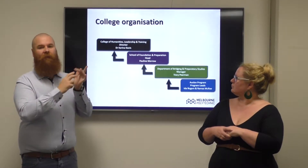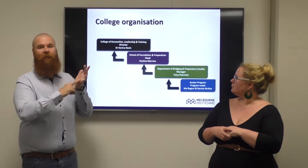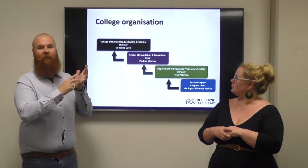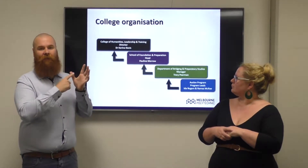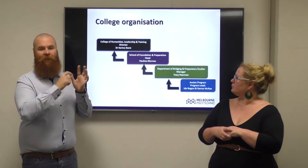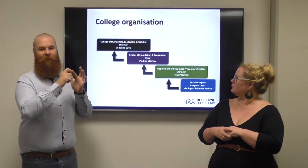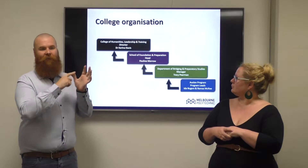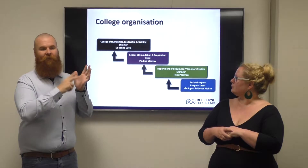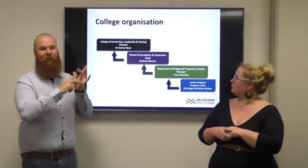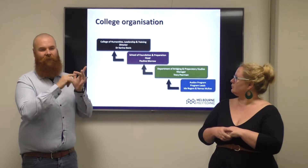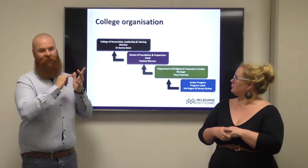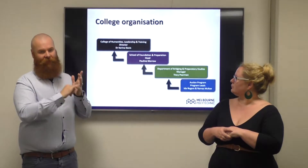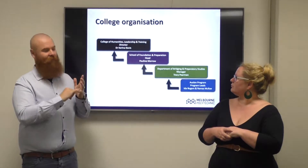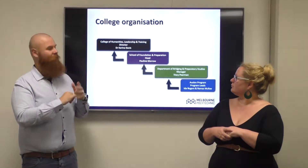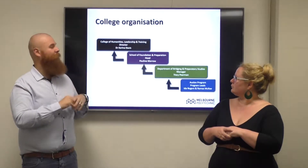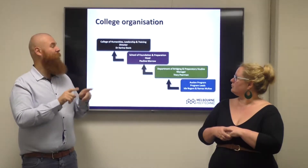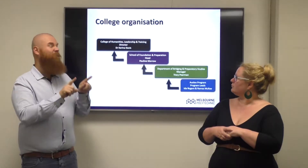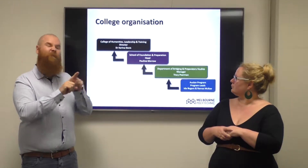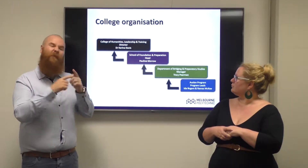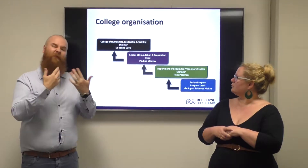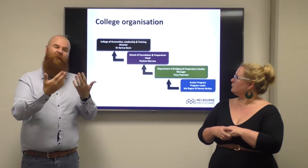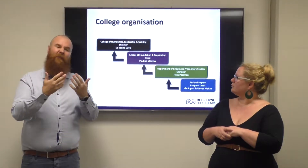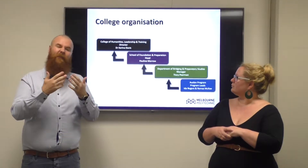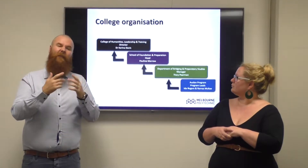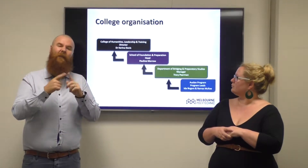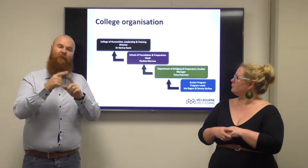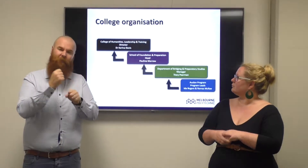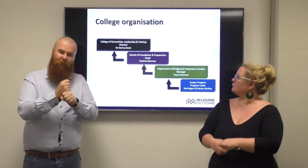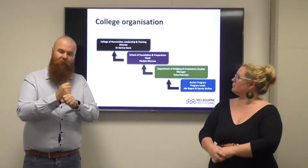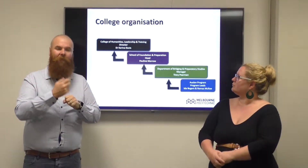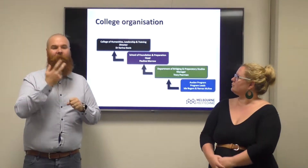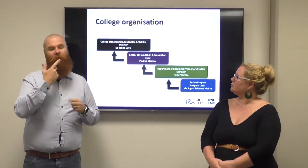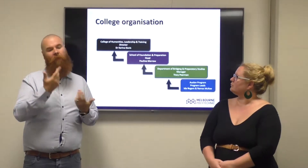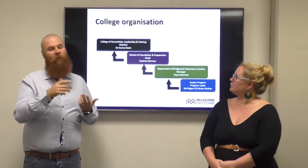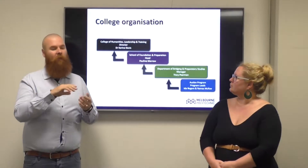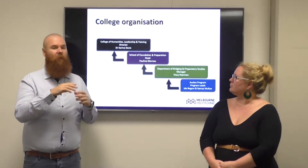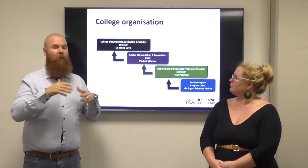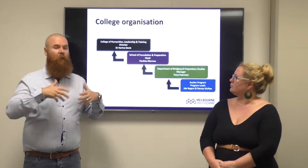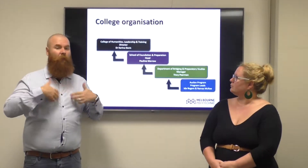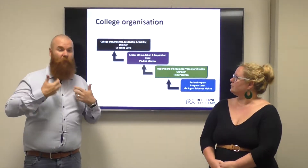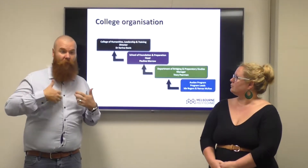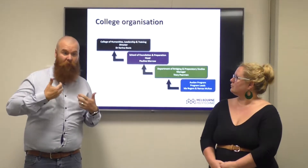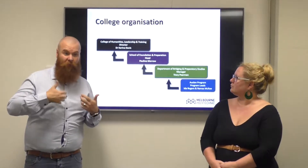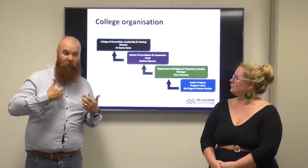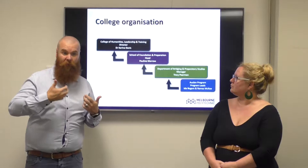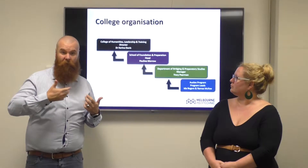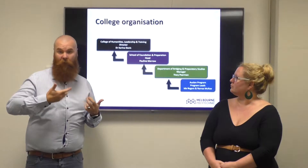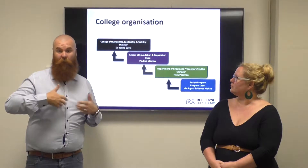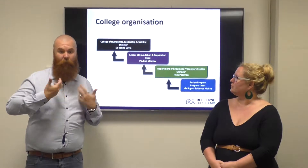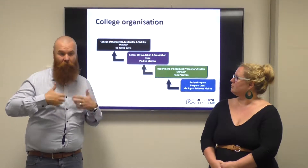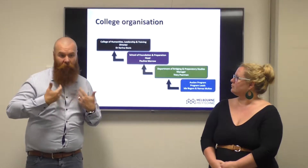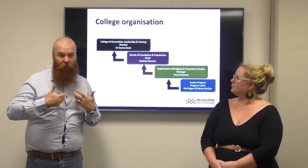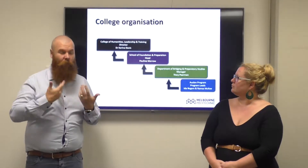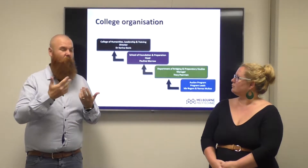then flowing on from there is Dr. Karina Davis, who's the College of Humanities Leadership and Training Director. If you have any